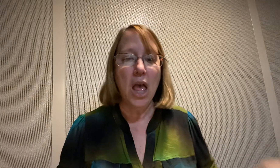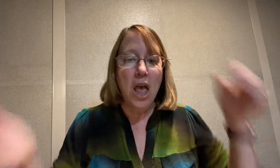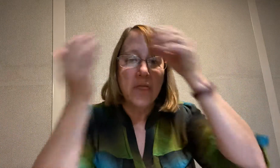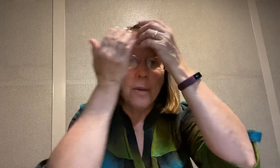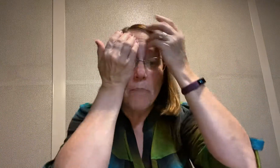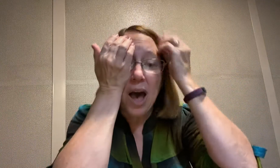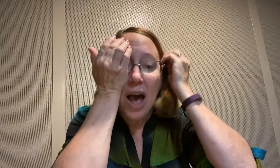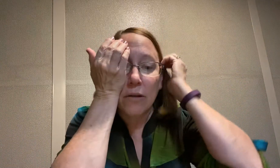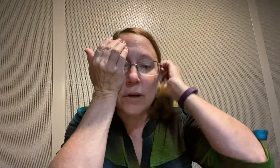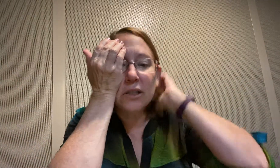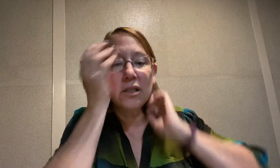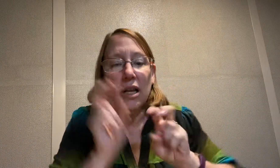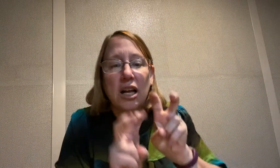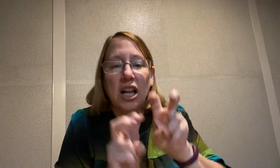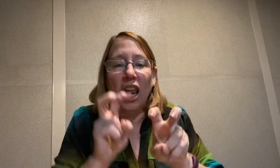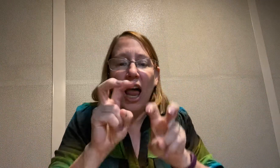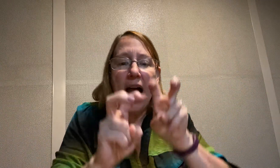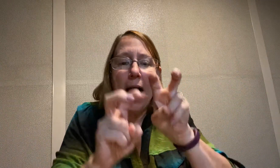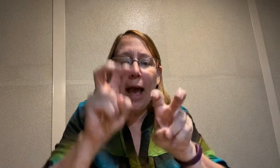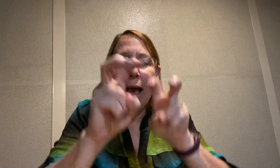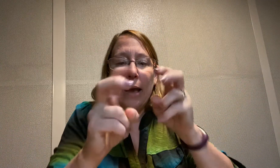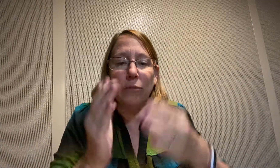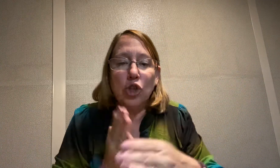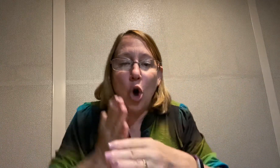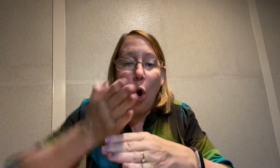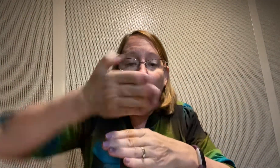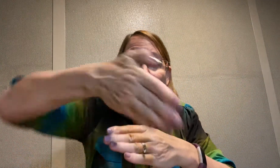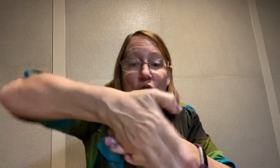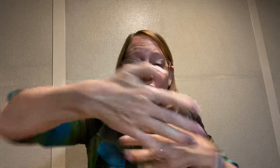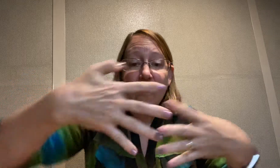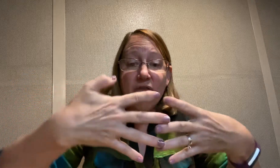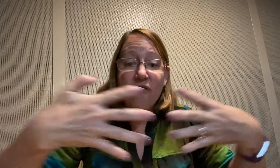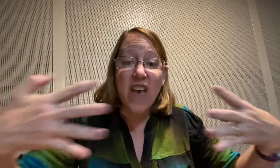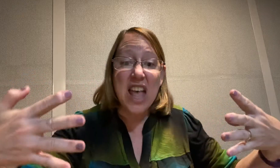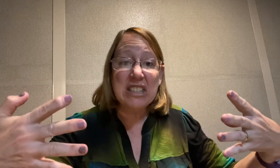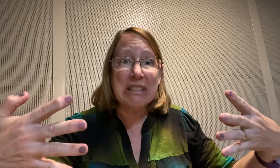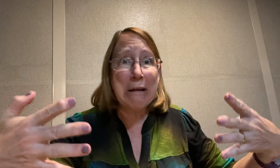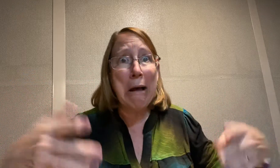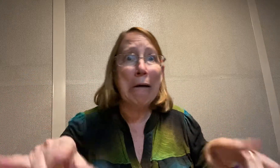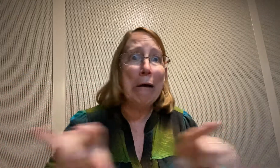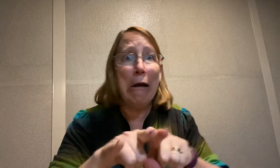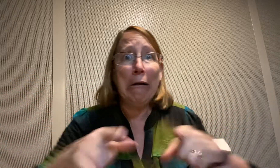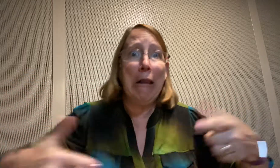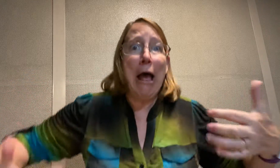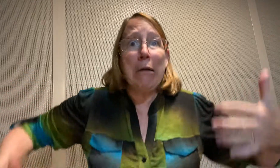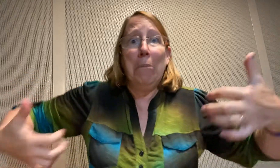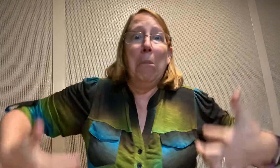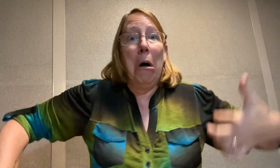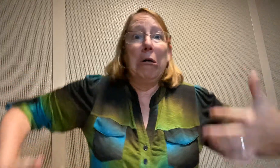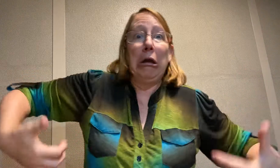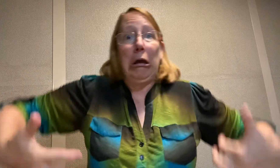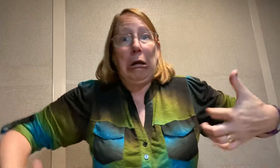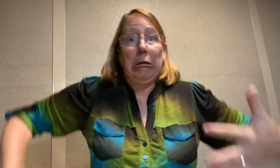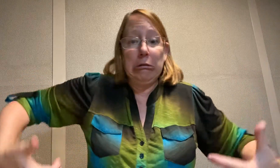The pirates climbed over the fence, kind of like monkeys.